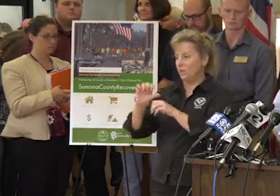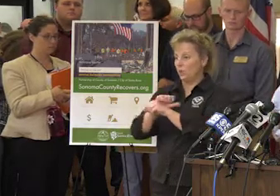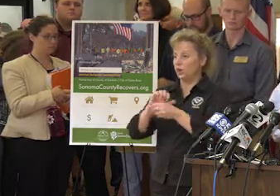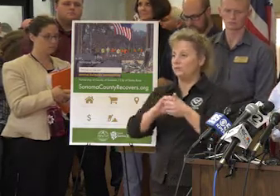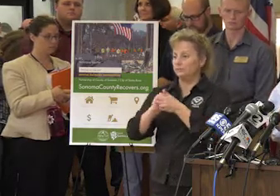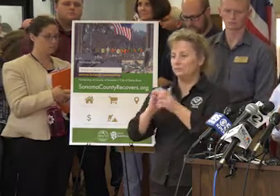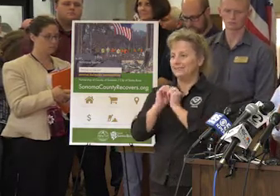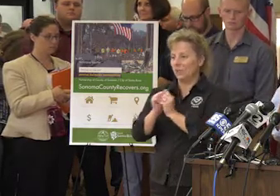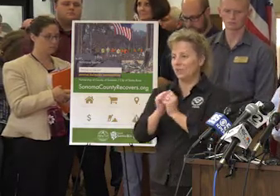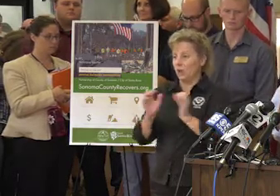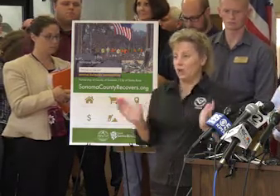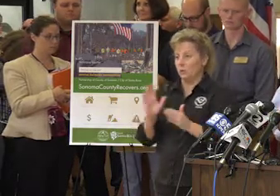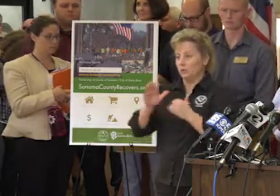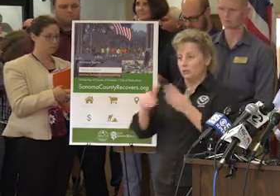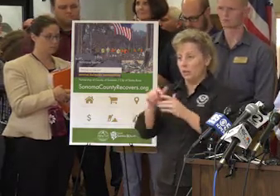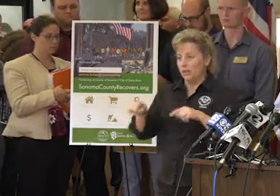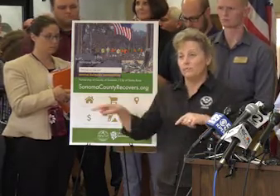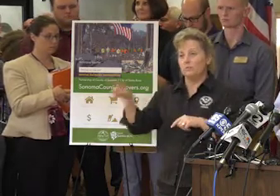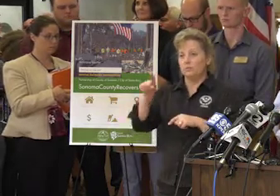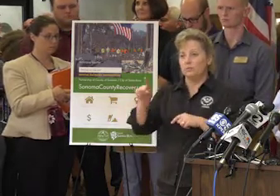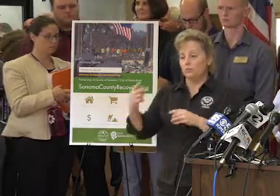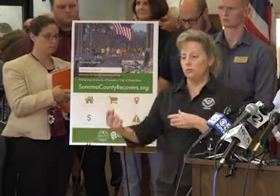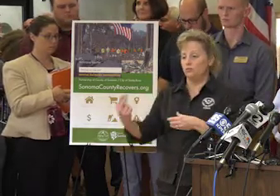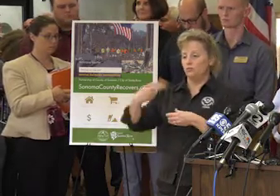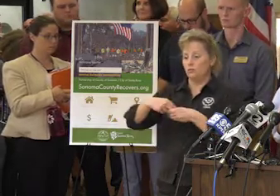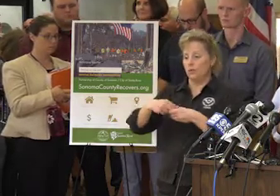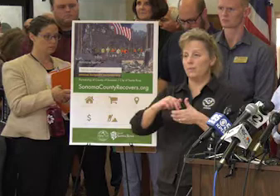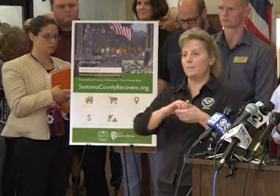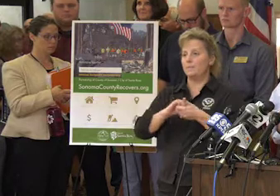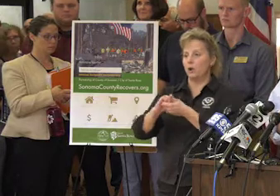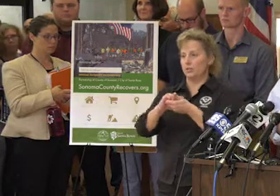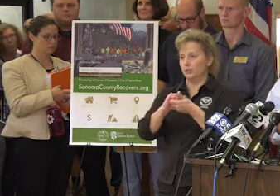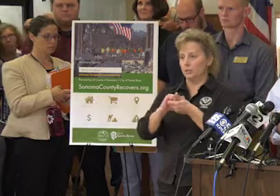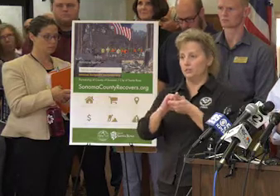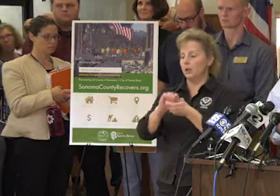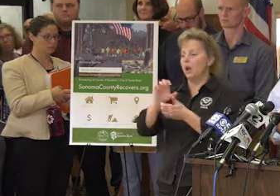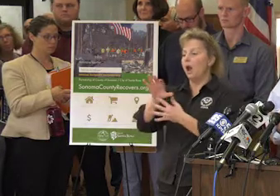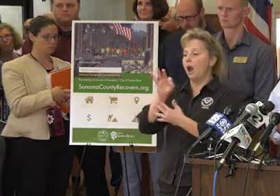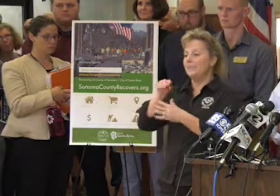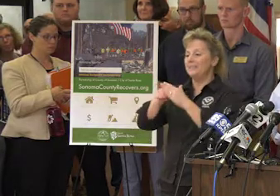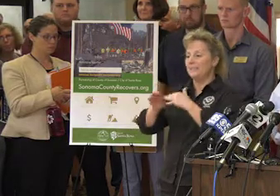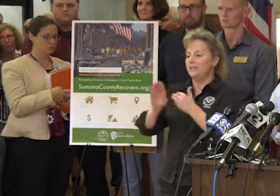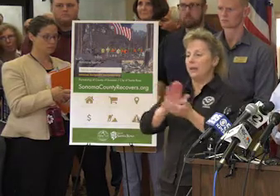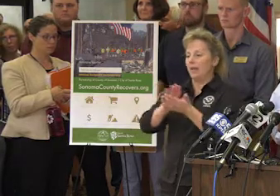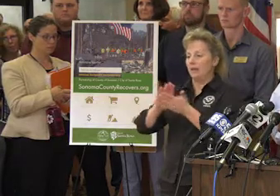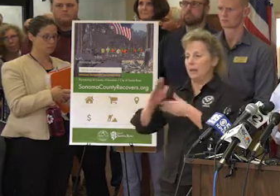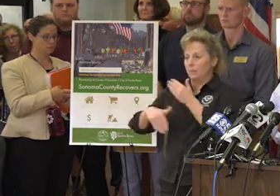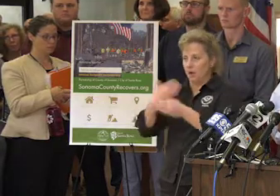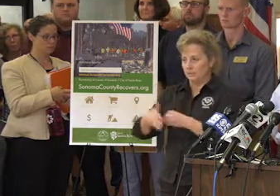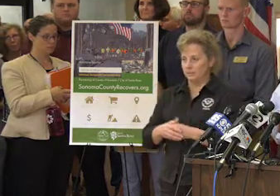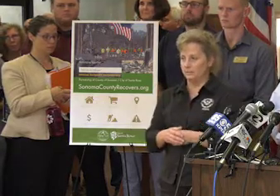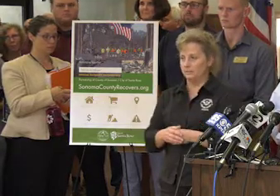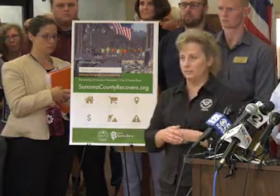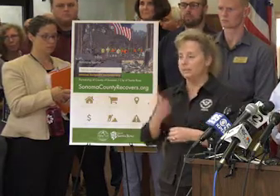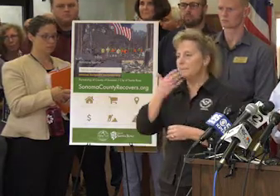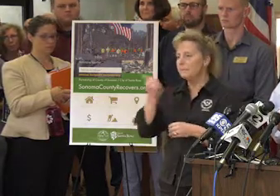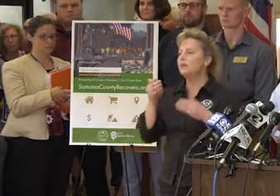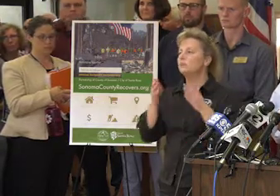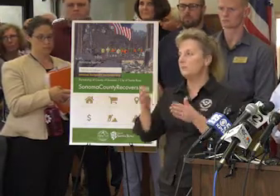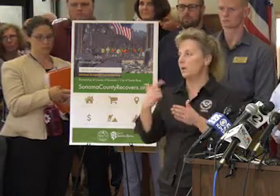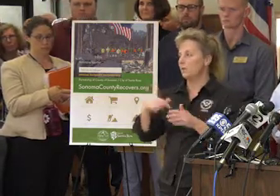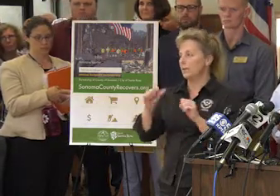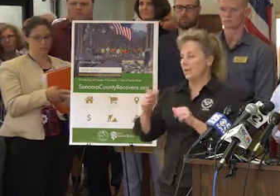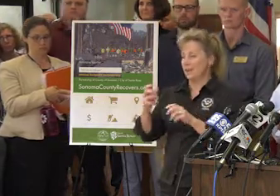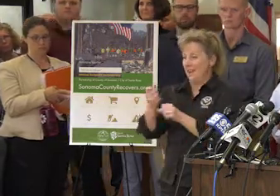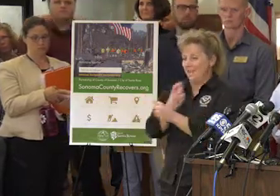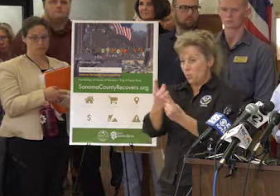I'm encouraging all of you to join this partnership and opt into the cleanup process. This will be the best way that we